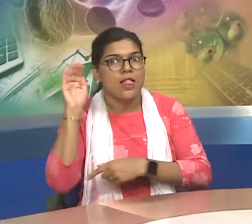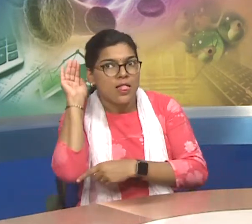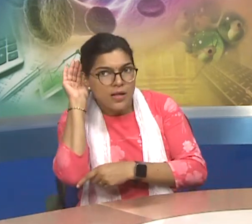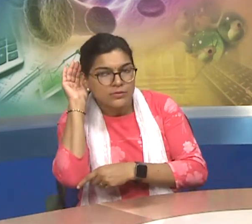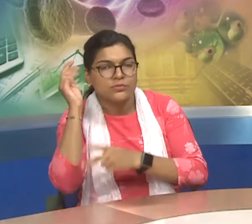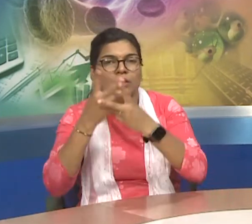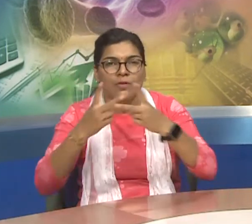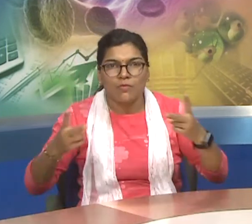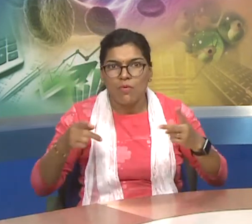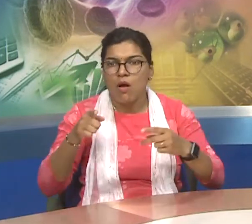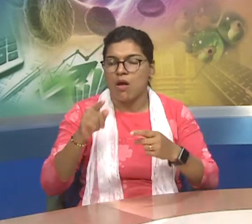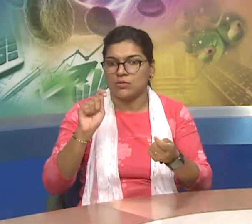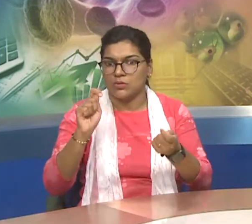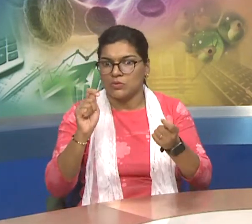approach.